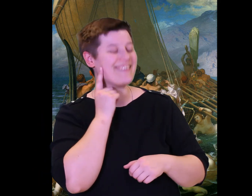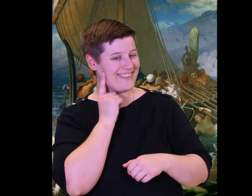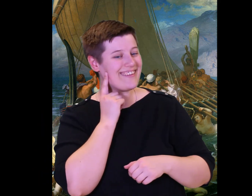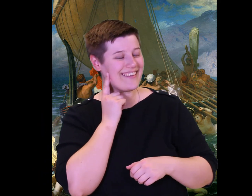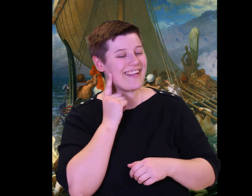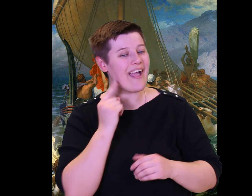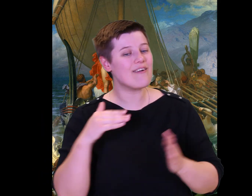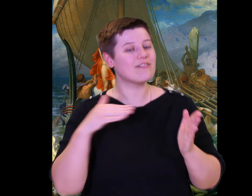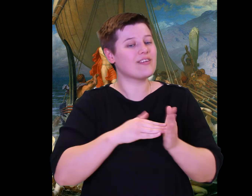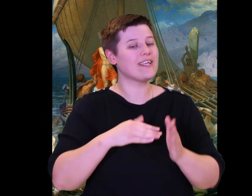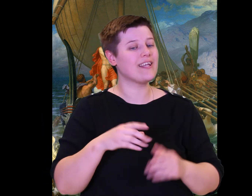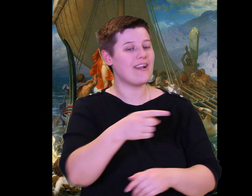me in detail.